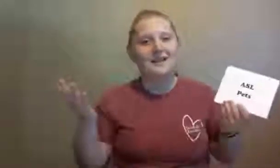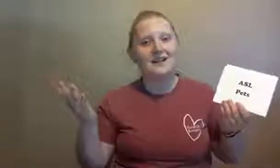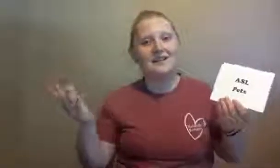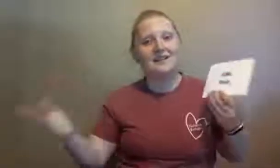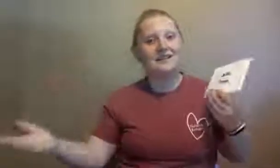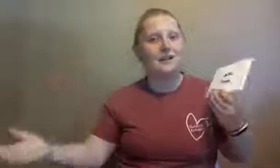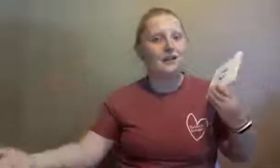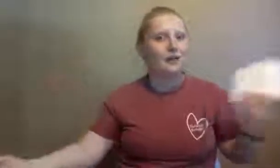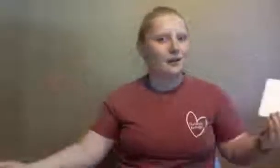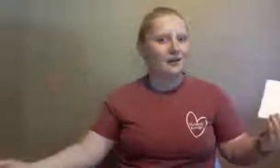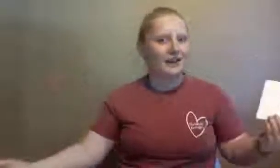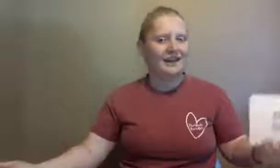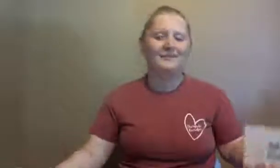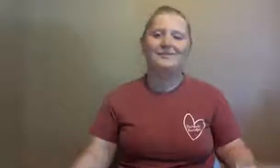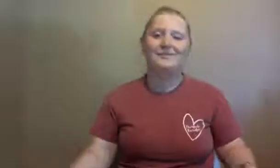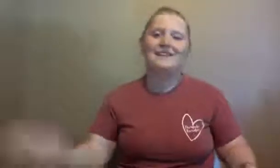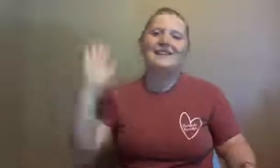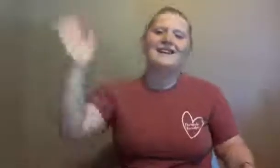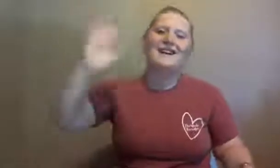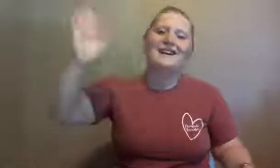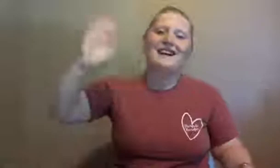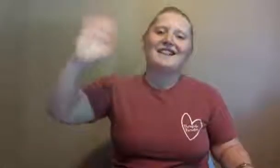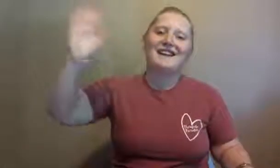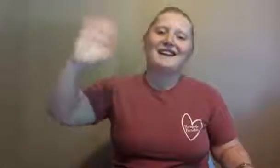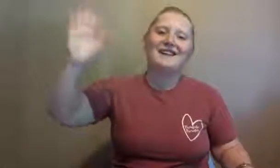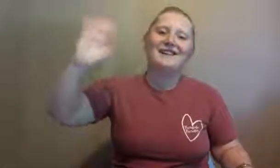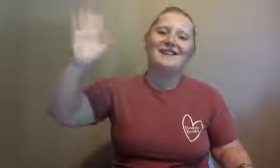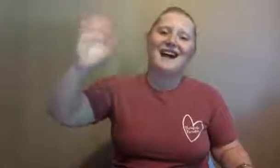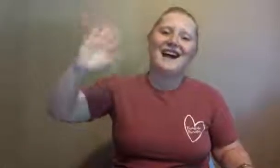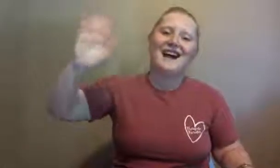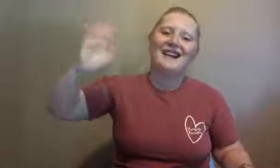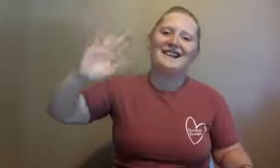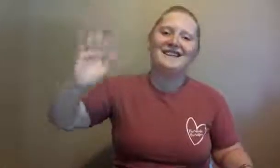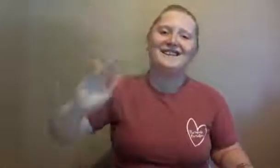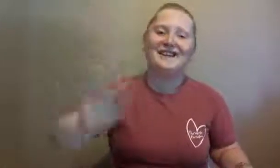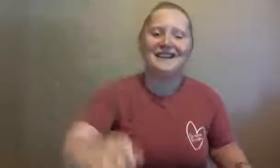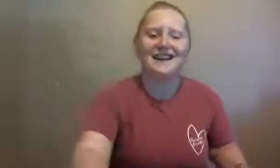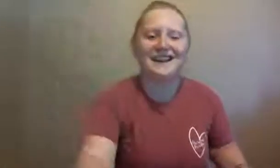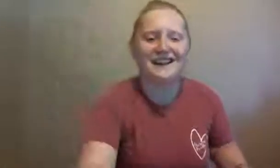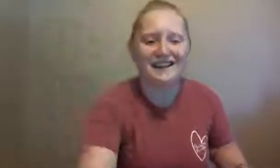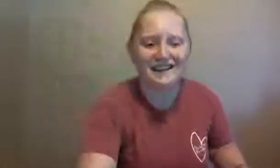ASL clothing. All right. Thank you guys. See you guys later.